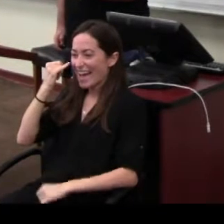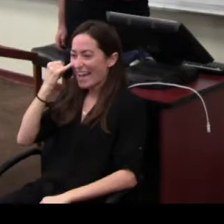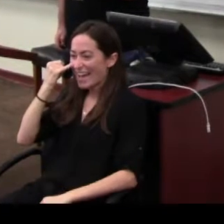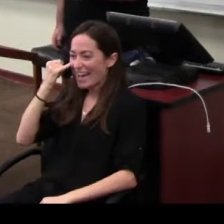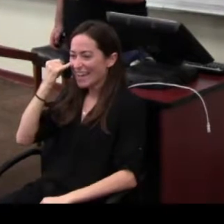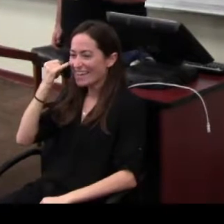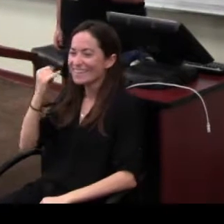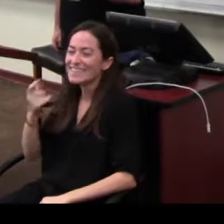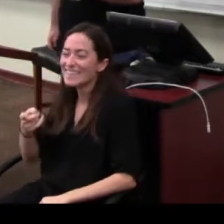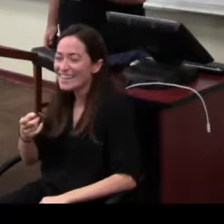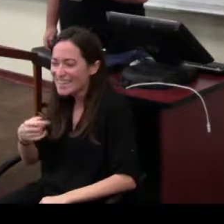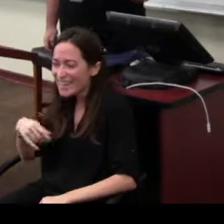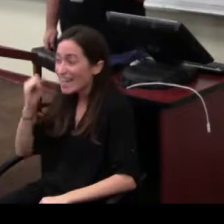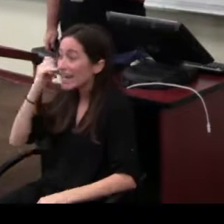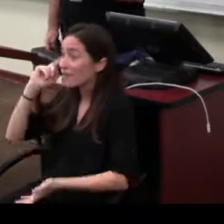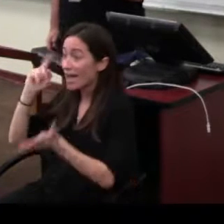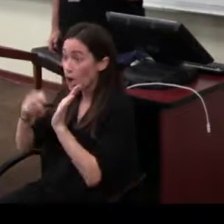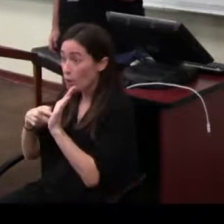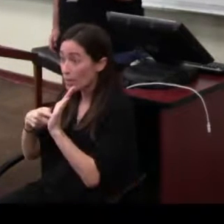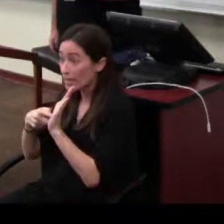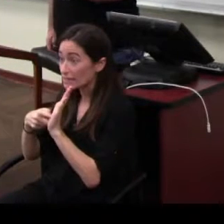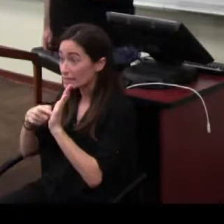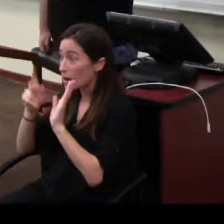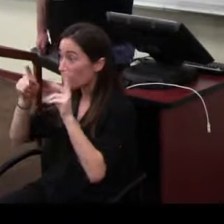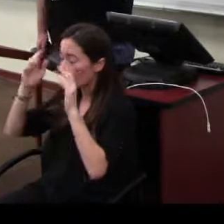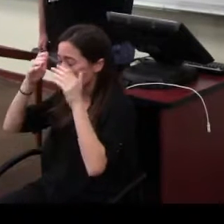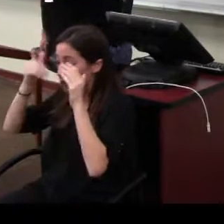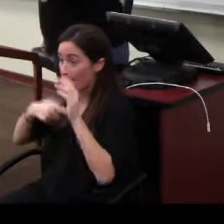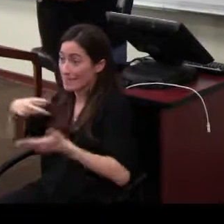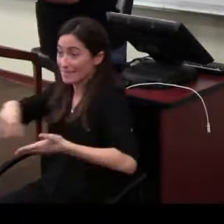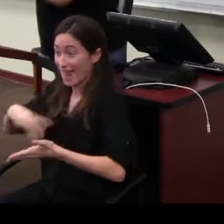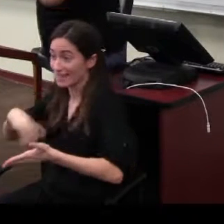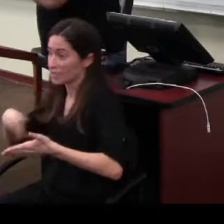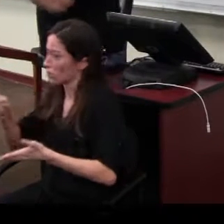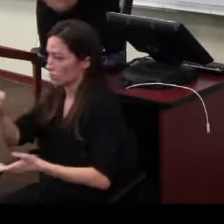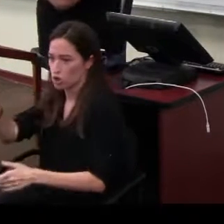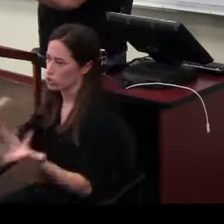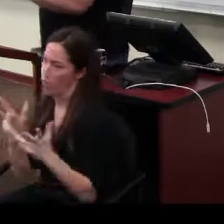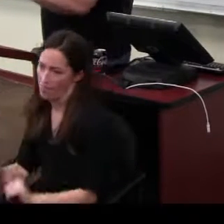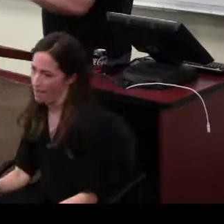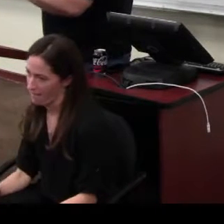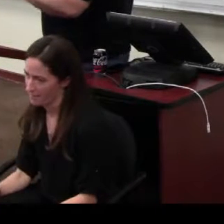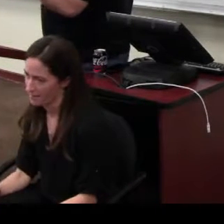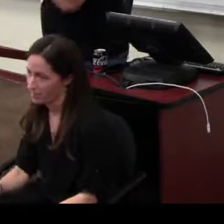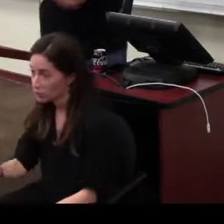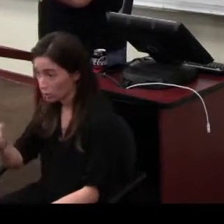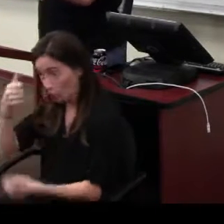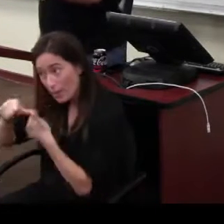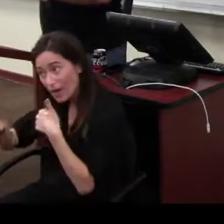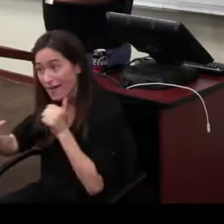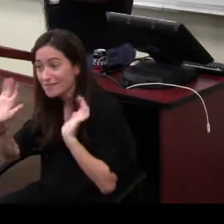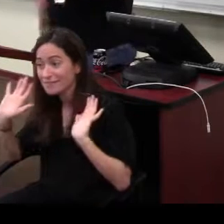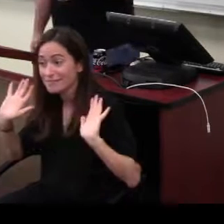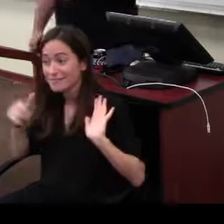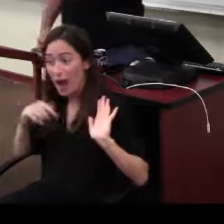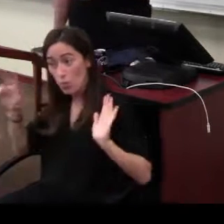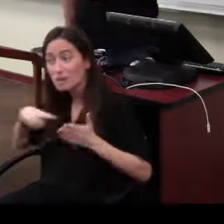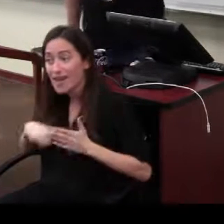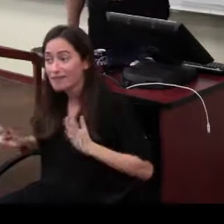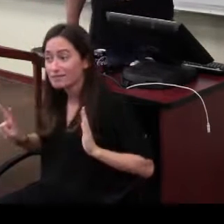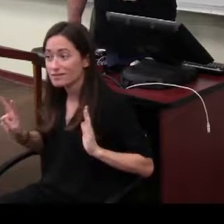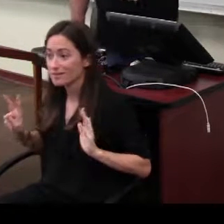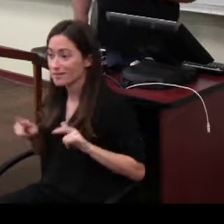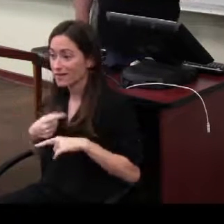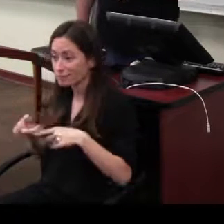nodding off, I'm going to break out in some dance moves, and nobody wants that here, okay? So keep that in mind, all right, and we'll stay